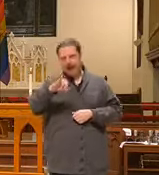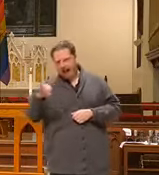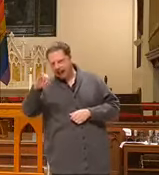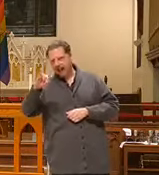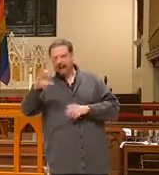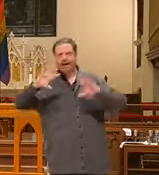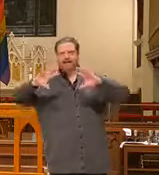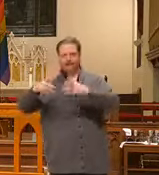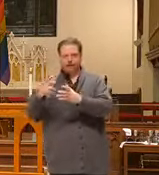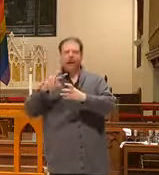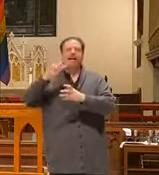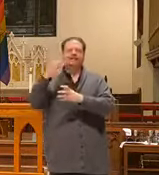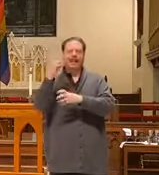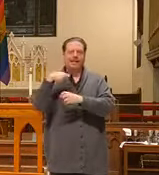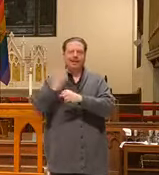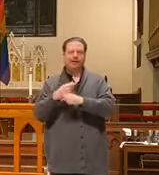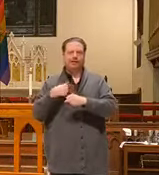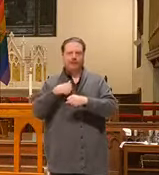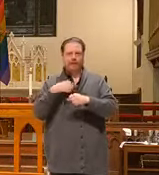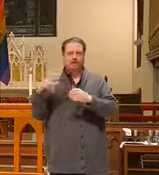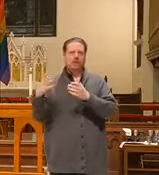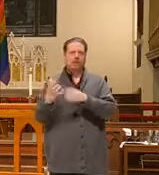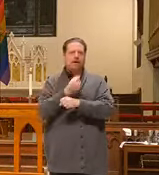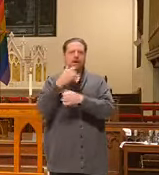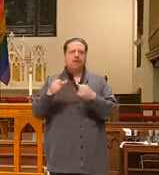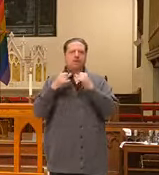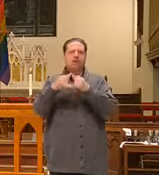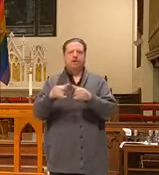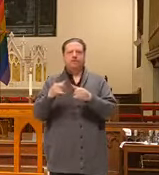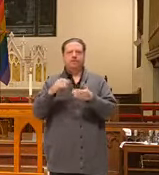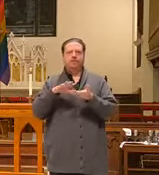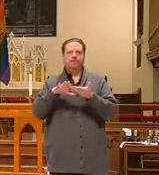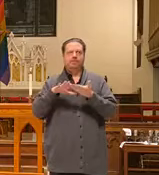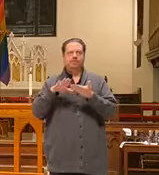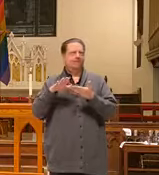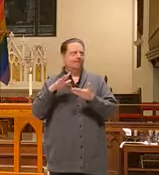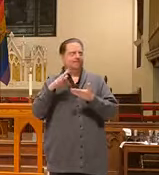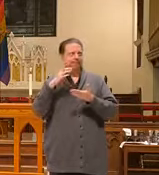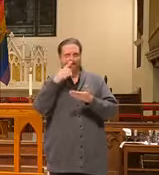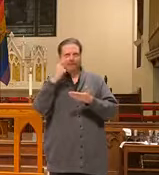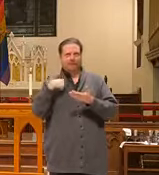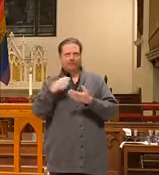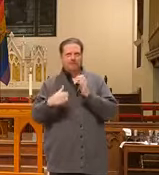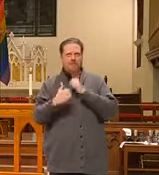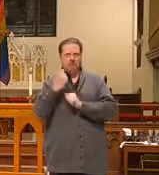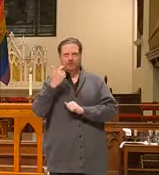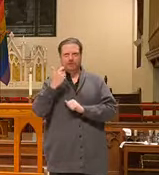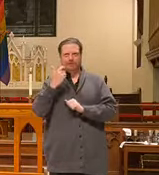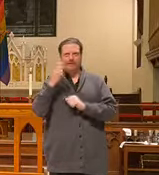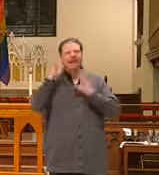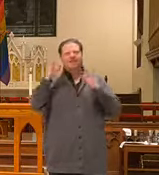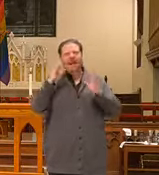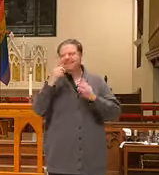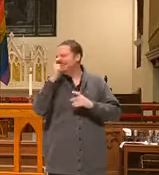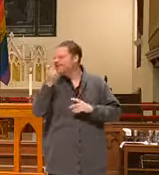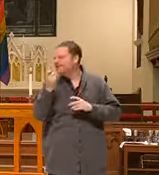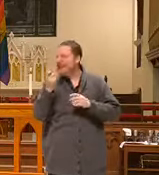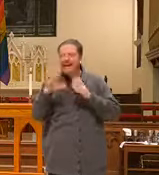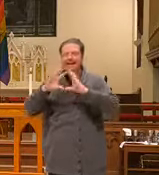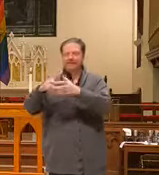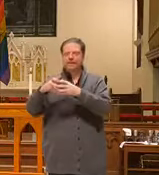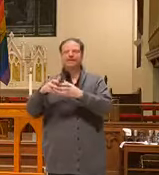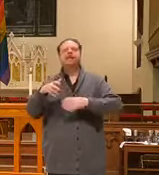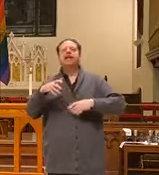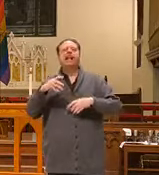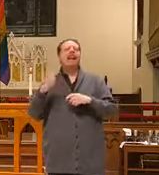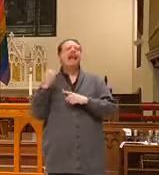we marched, we won an award for being the most innovative, or interesting, contingent. Last year, they weren't